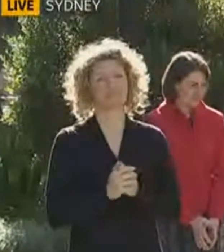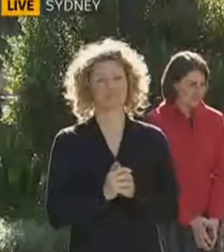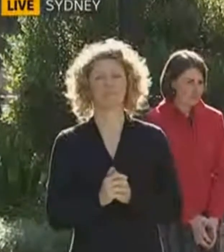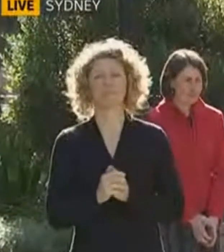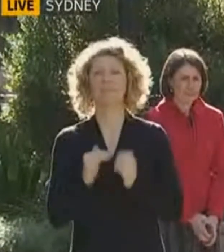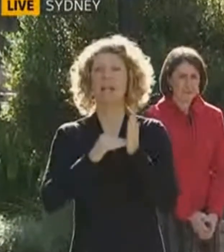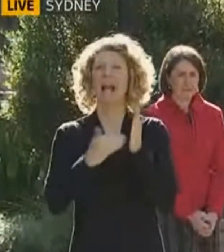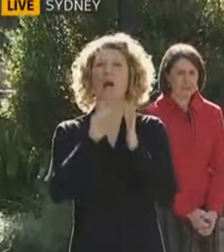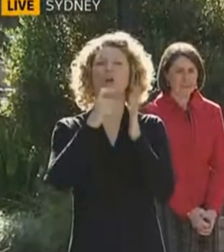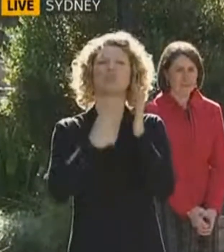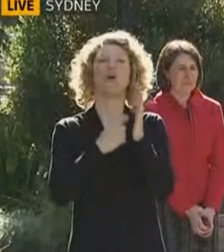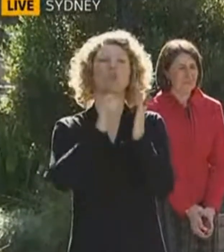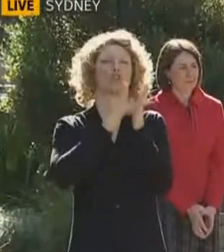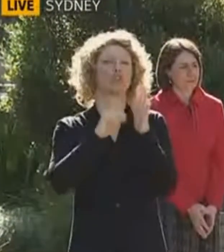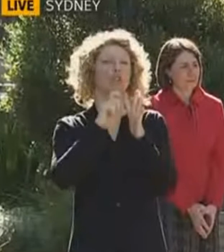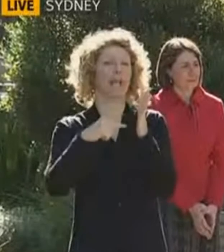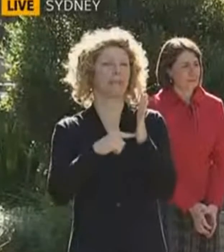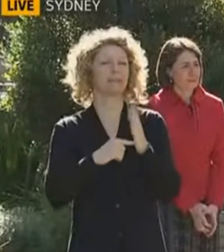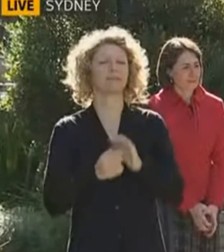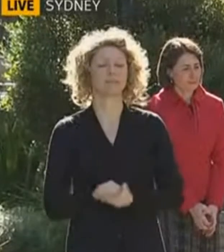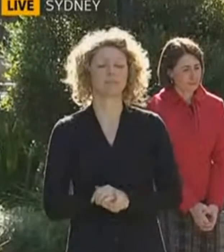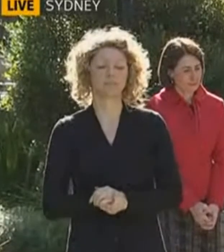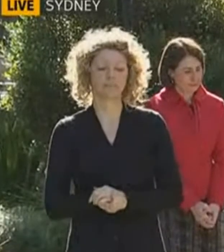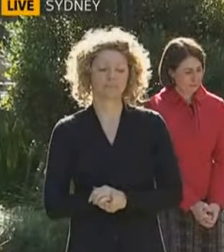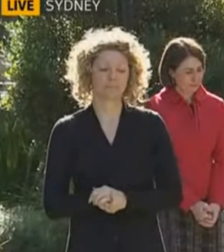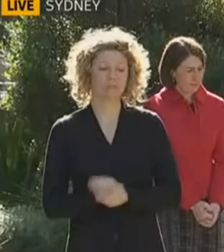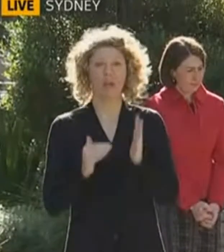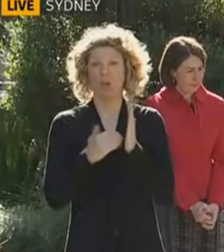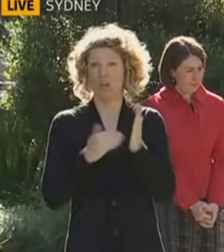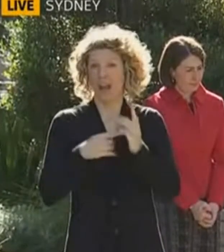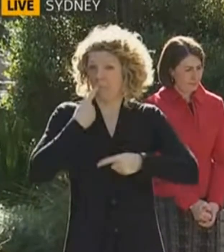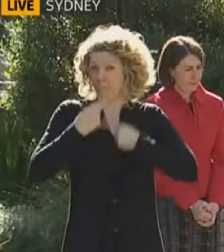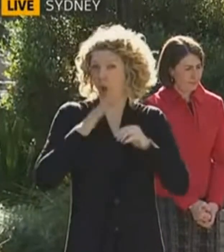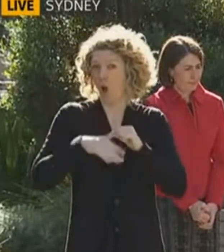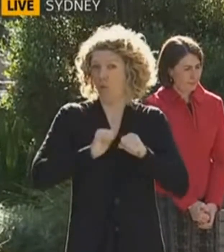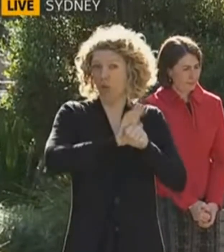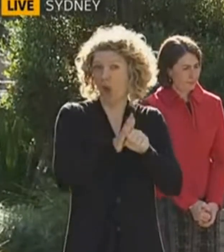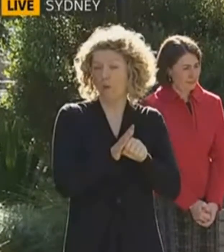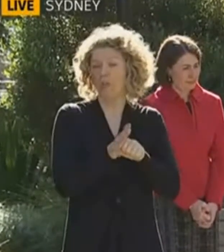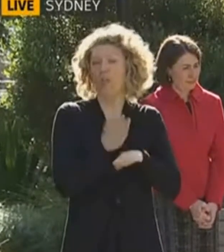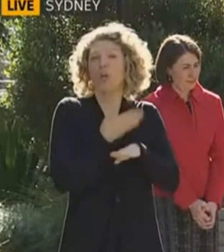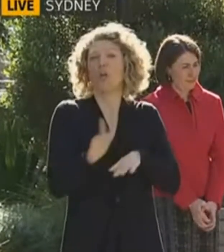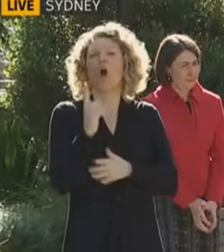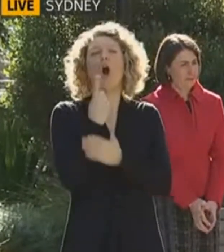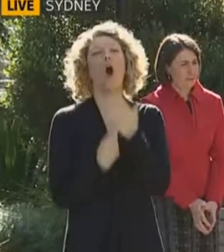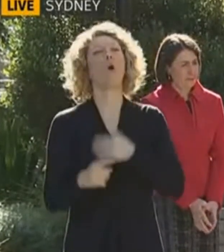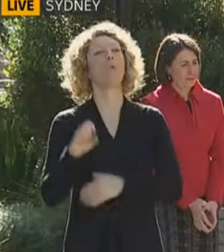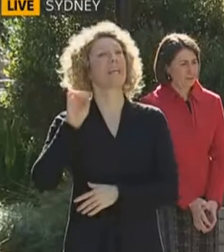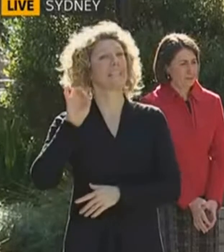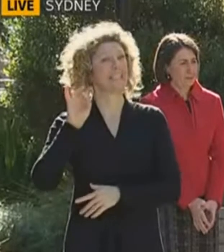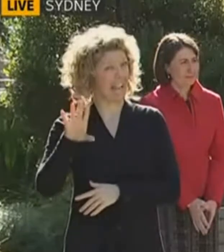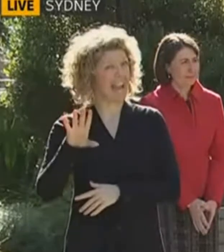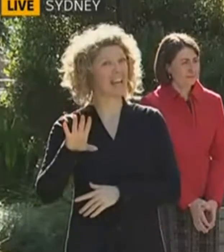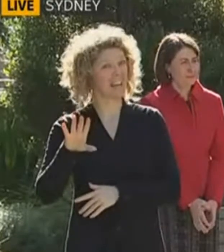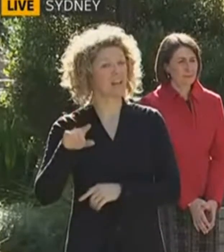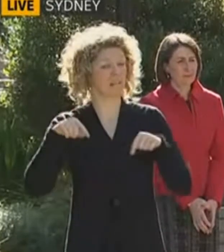Thank you, Minister. I'll just give you an update on the cases that we've had 10 new cases of COVID diagnosed in New South Wales in the